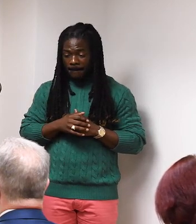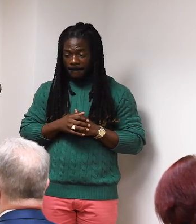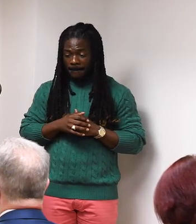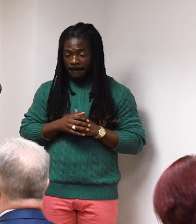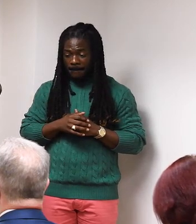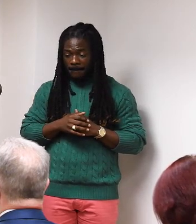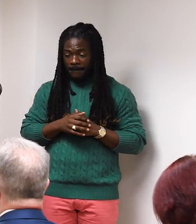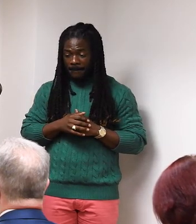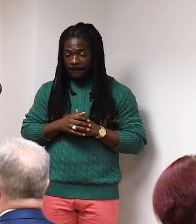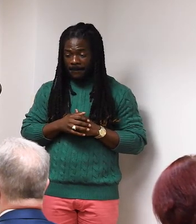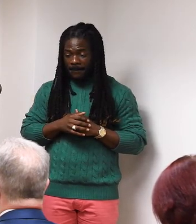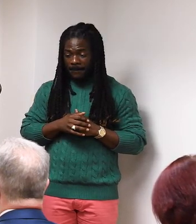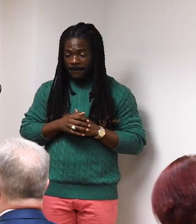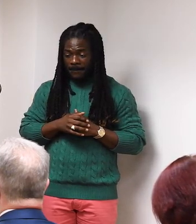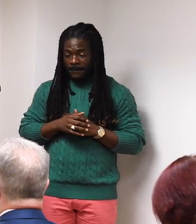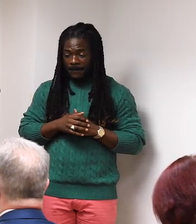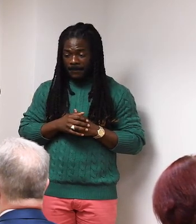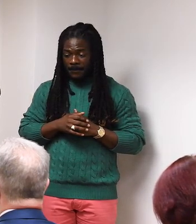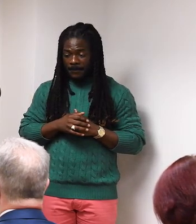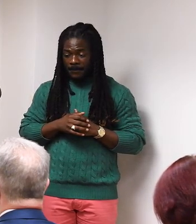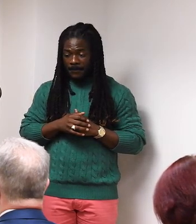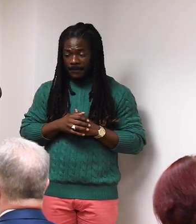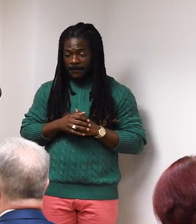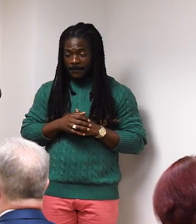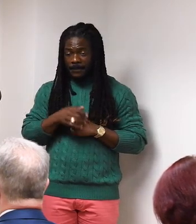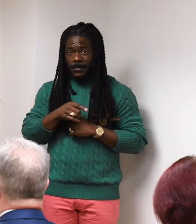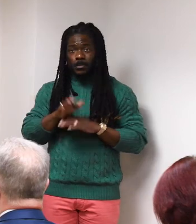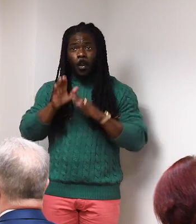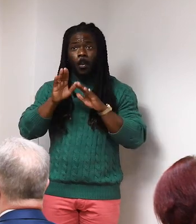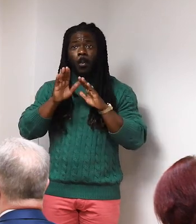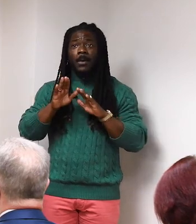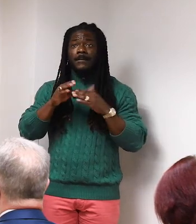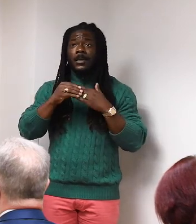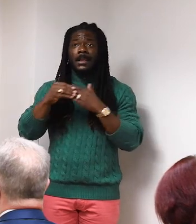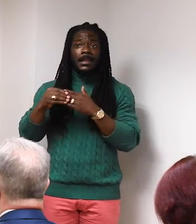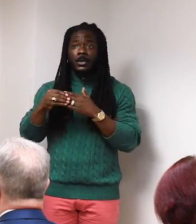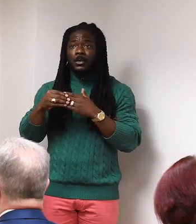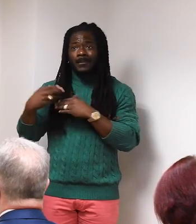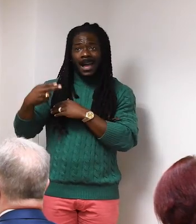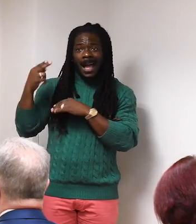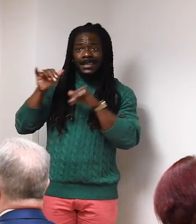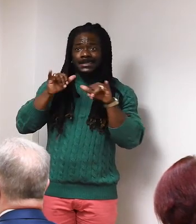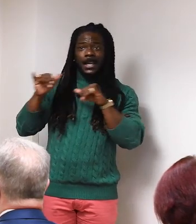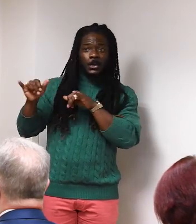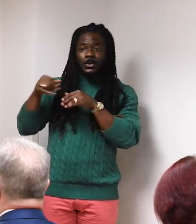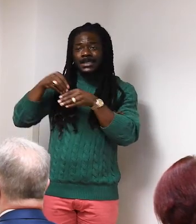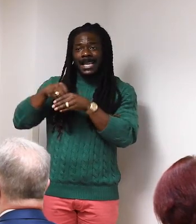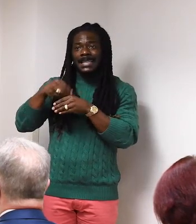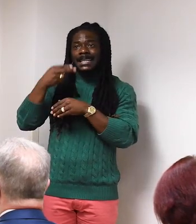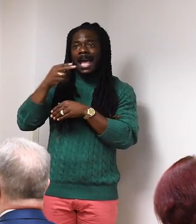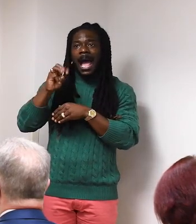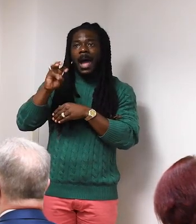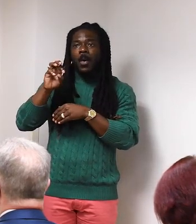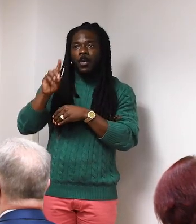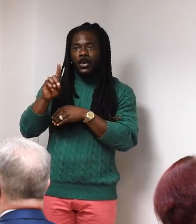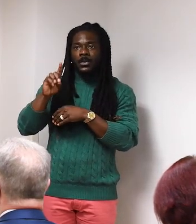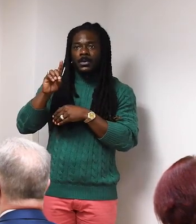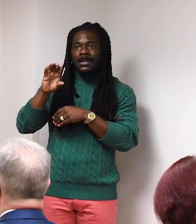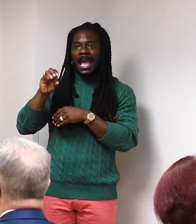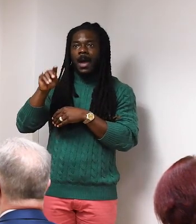leadership has met a high standard, an existing high standard in Howard County of how services